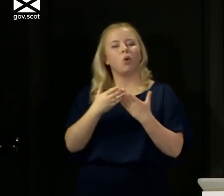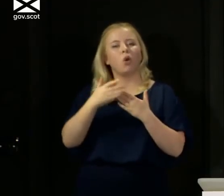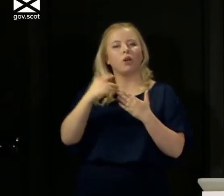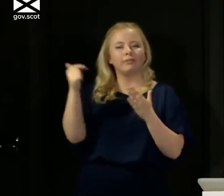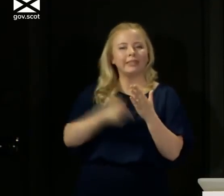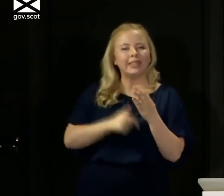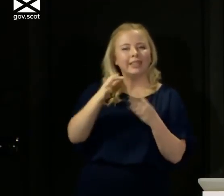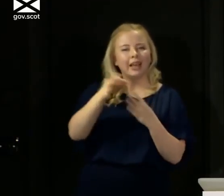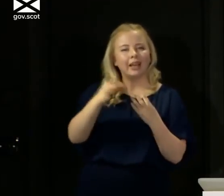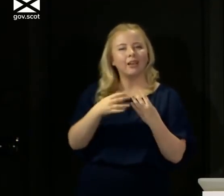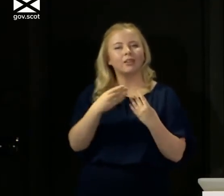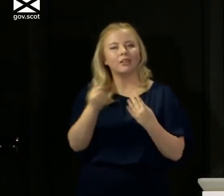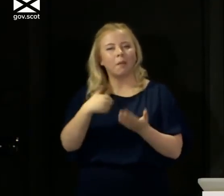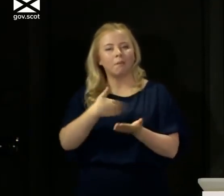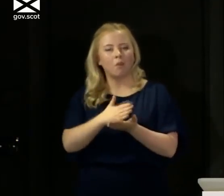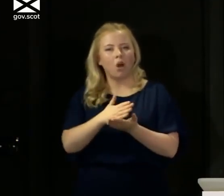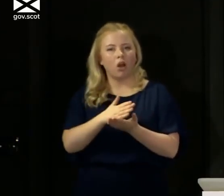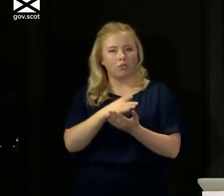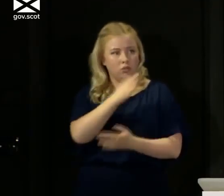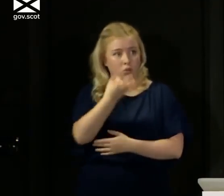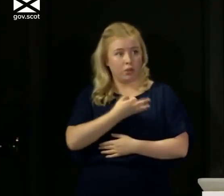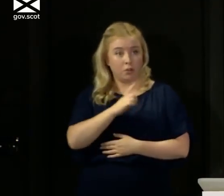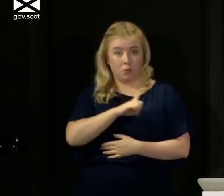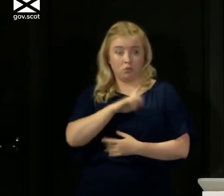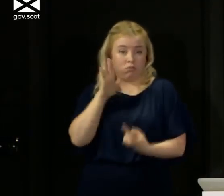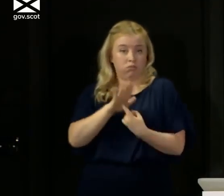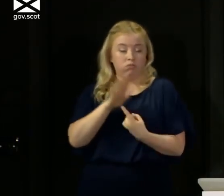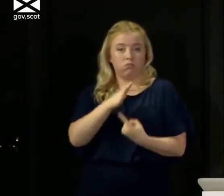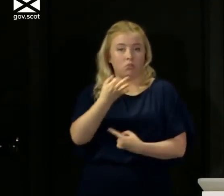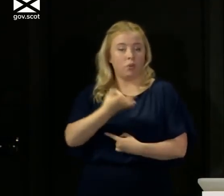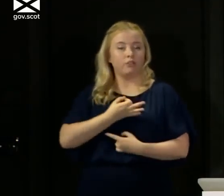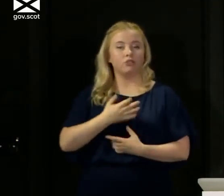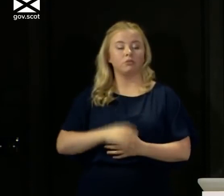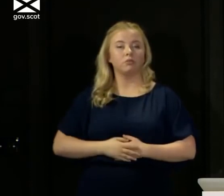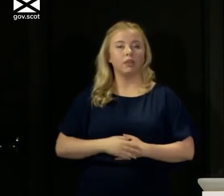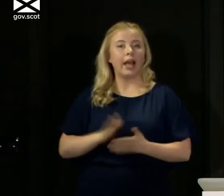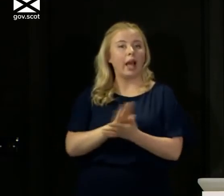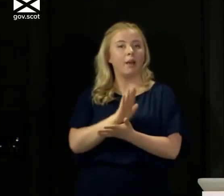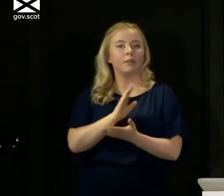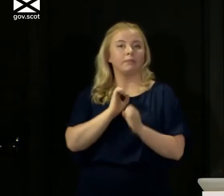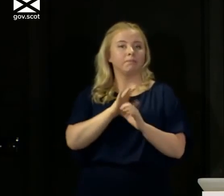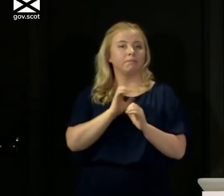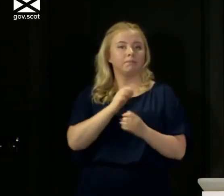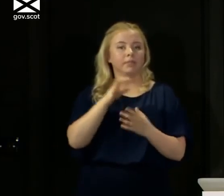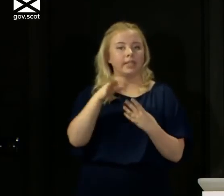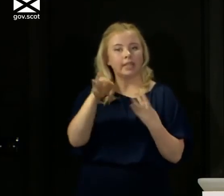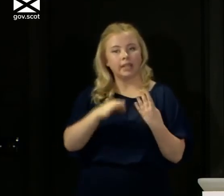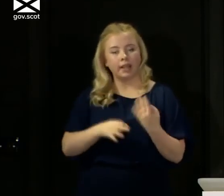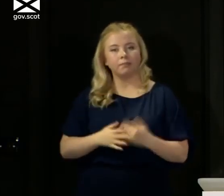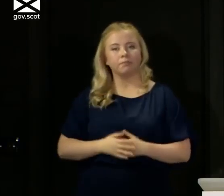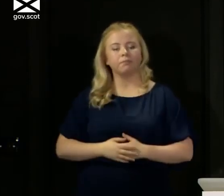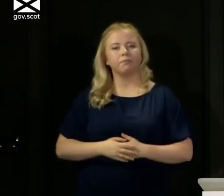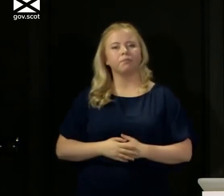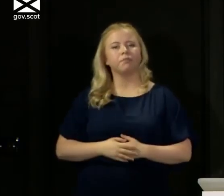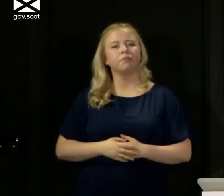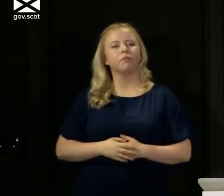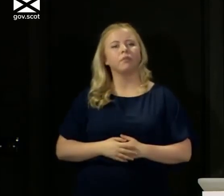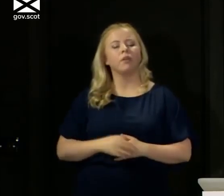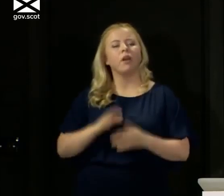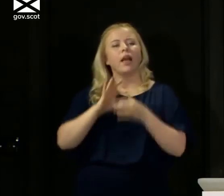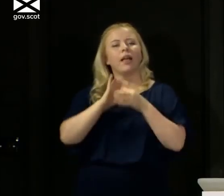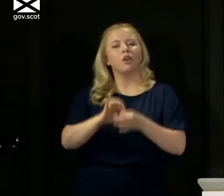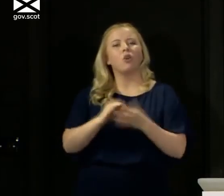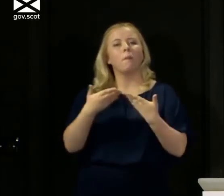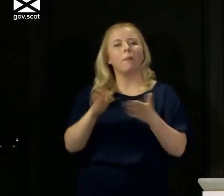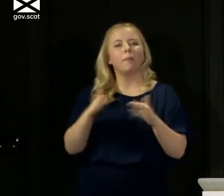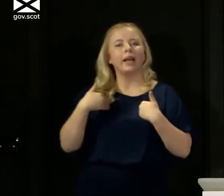sub parts of that question, because it's all really important, and I happily give you detail on that. On the Public Health Scotland, I'm not going to speak for